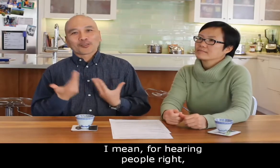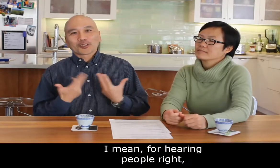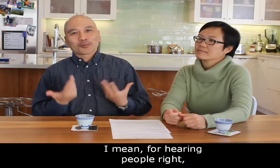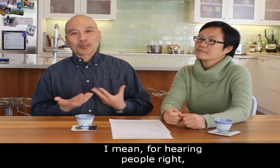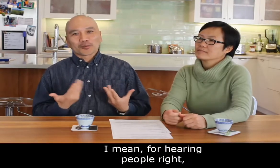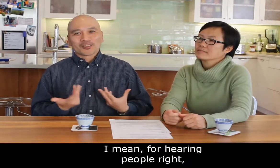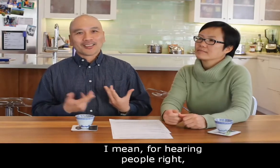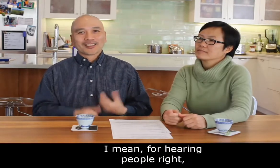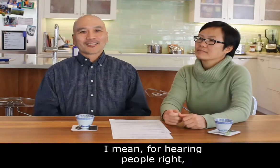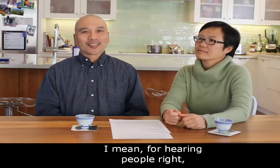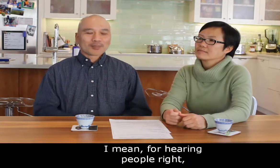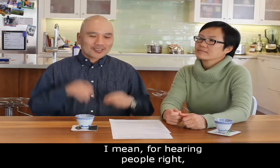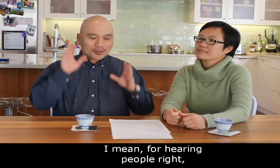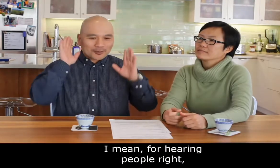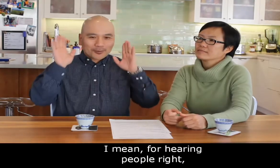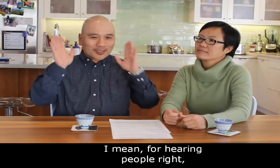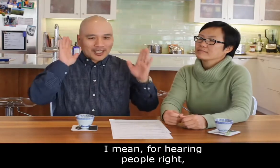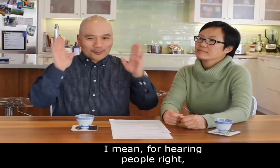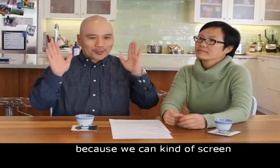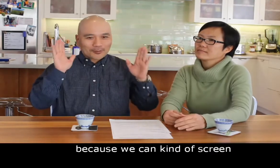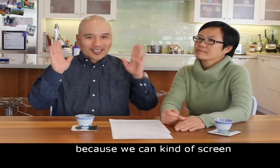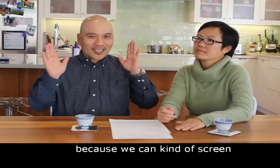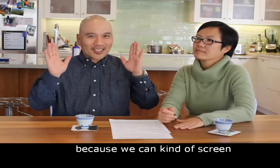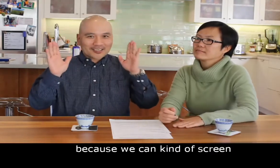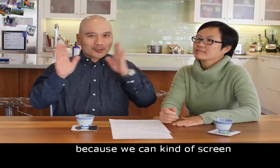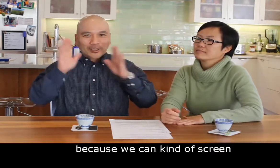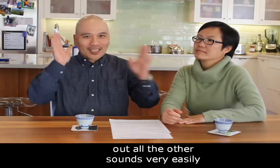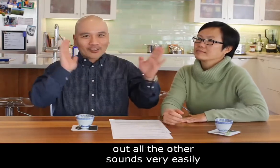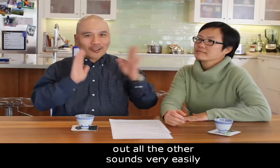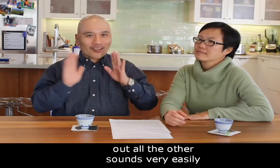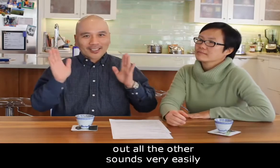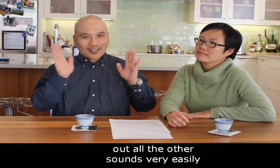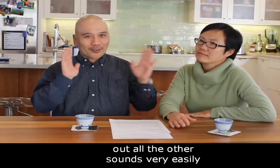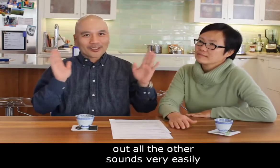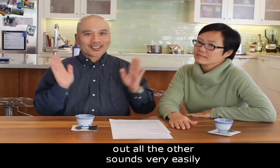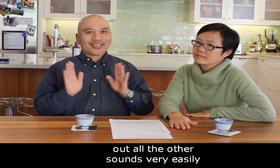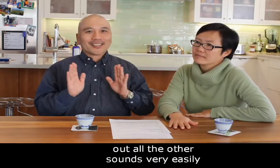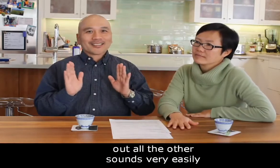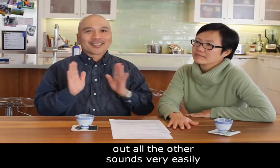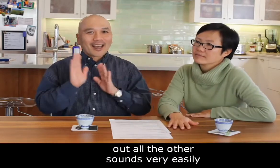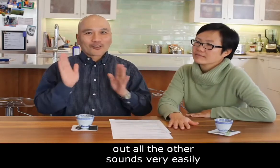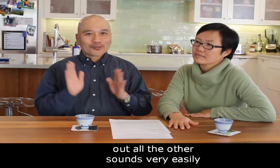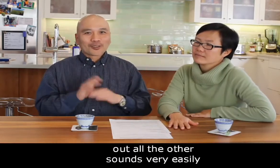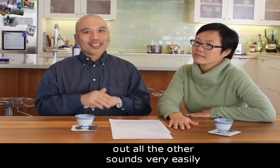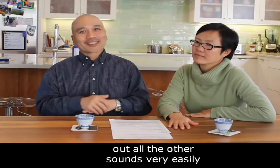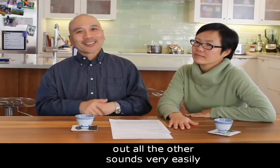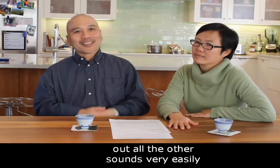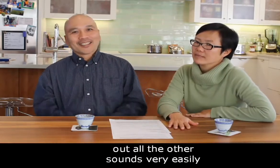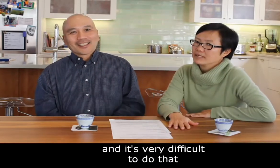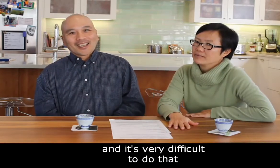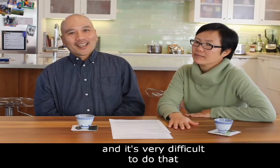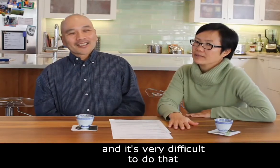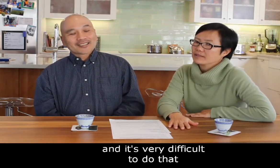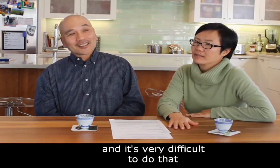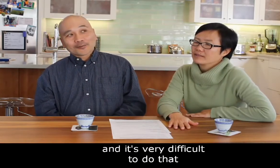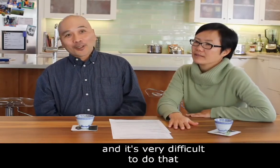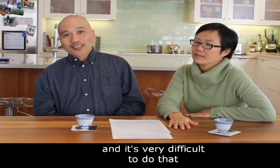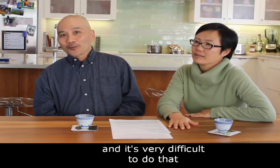hearing people, right? Because we can kind of screen out all the other sounds very easily, and it's very